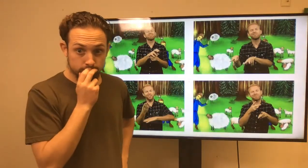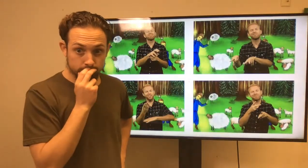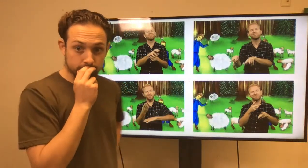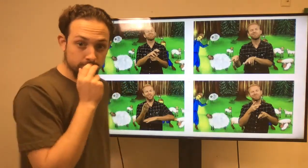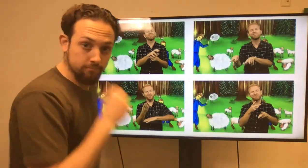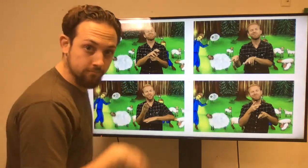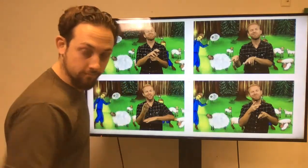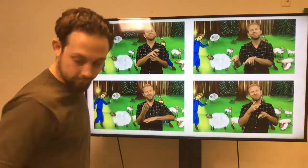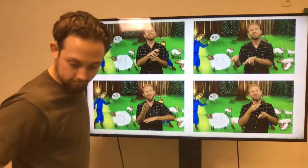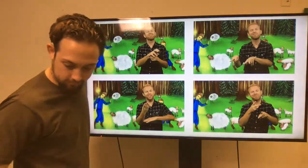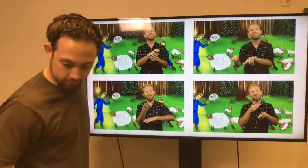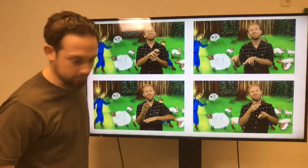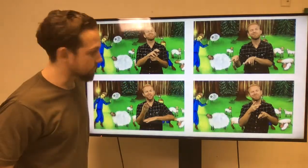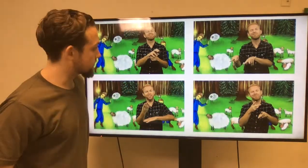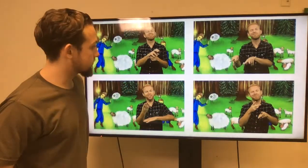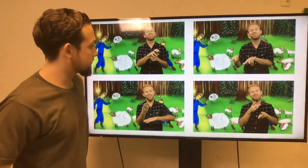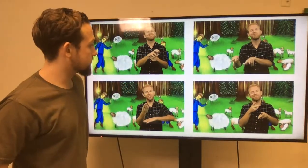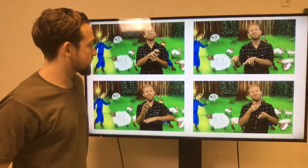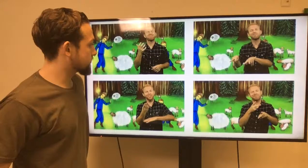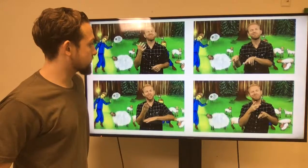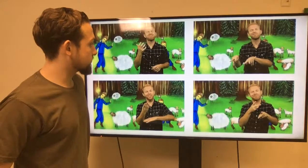you can see? Get ready.